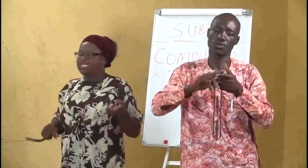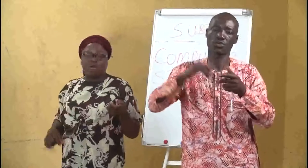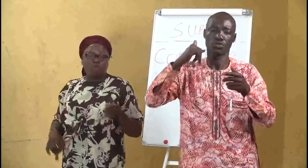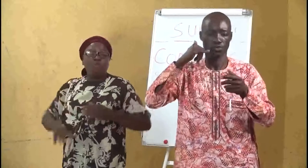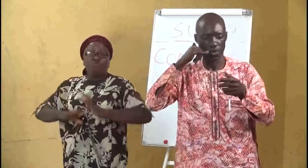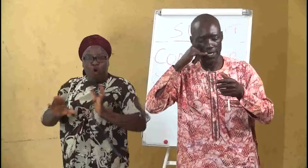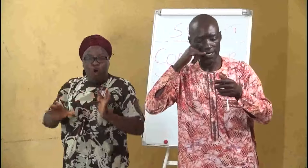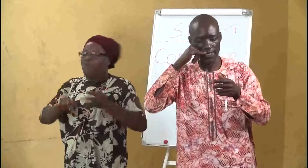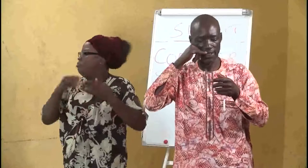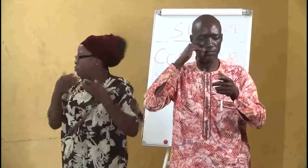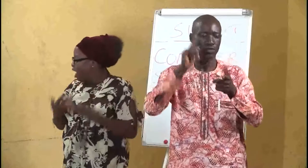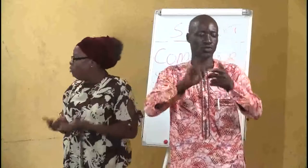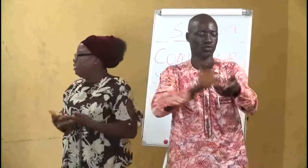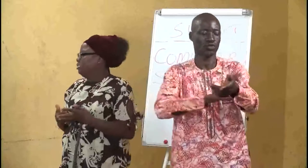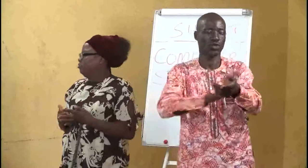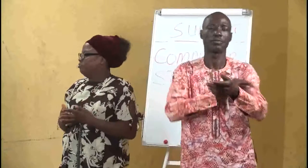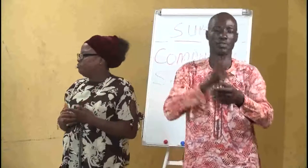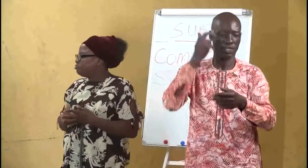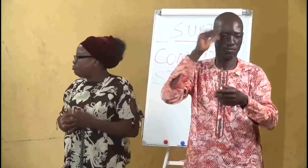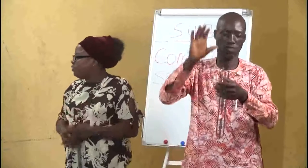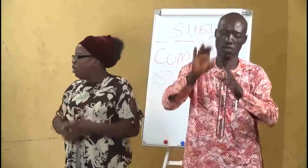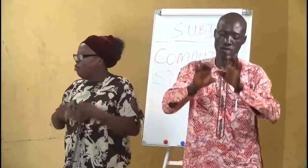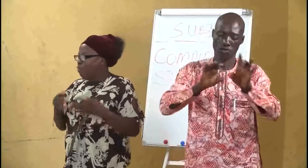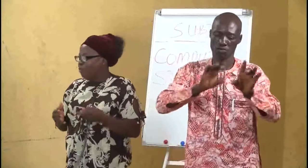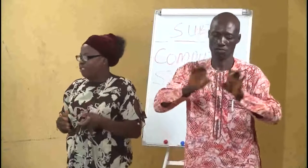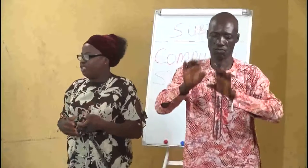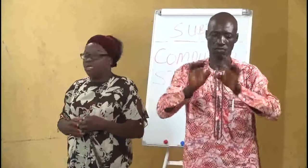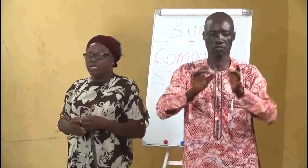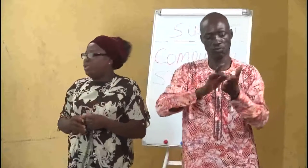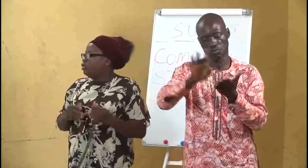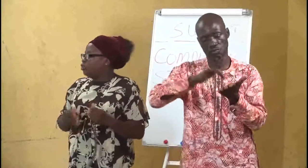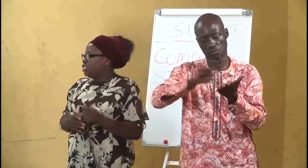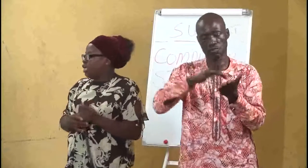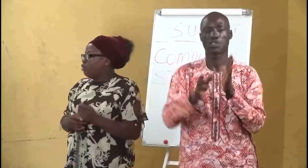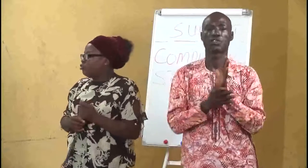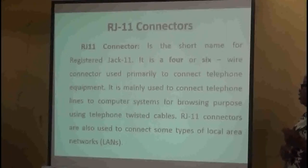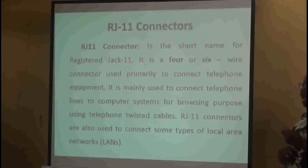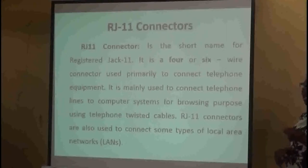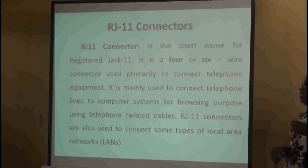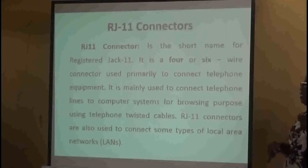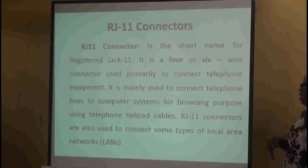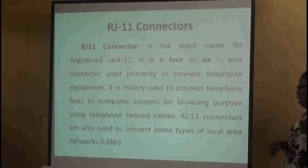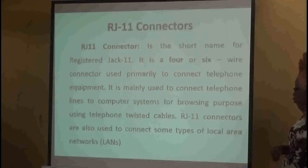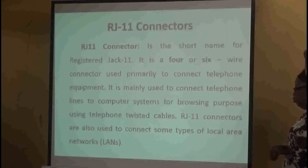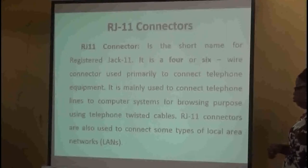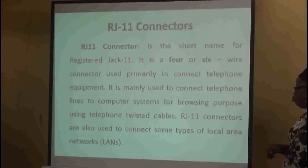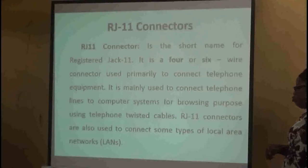computer system for browsing purpose. Using telephone twisted